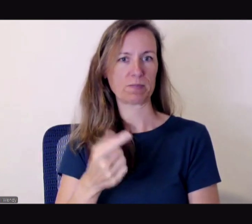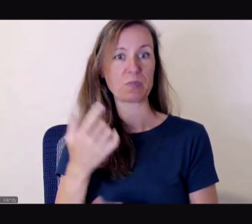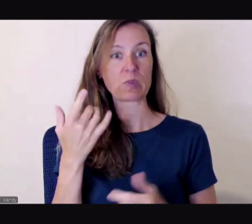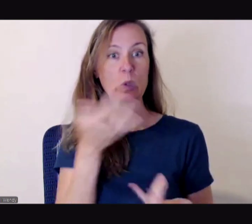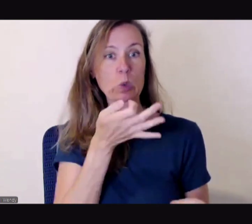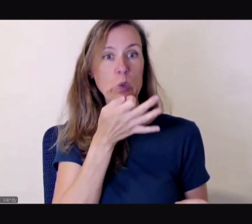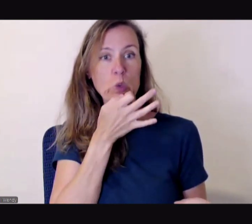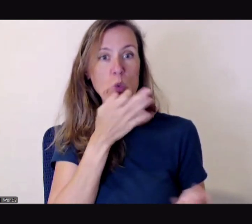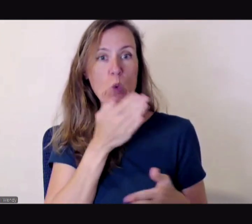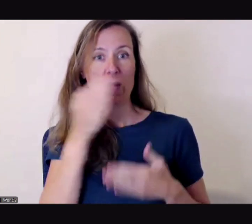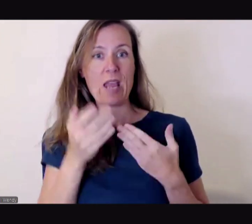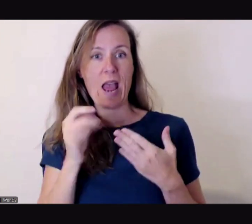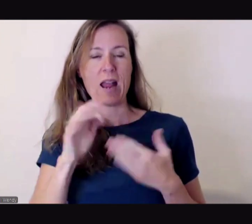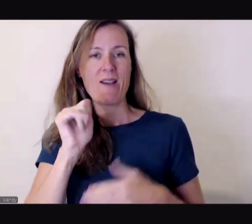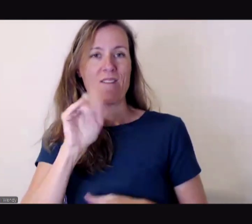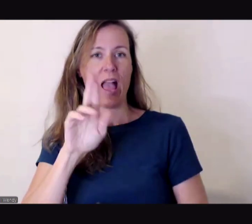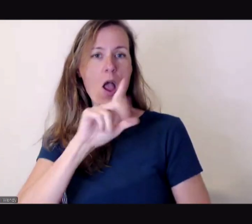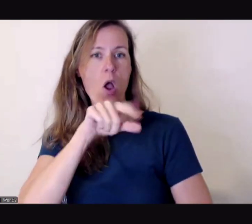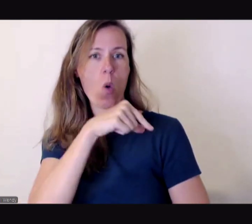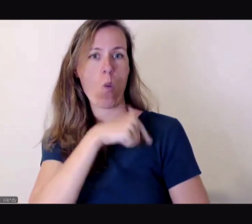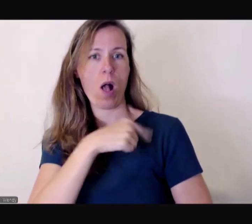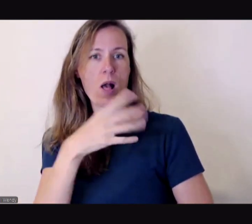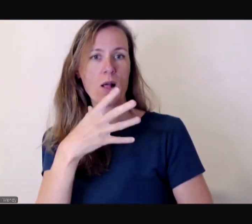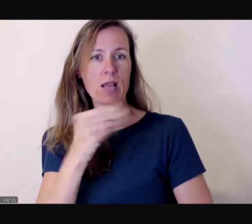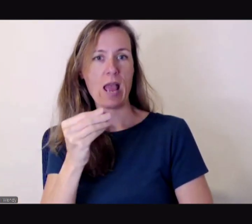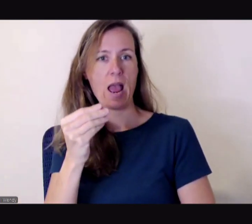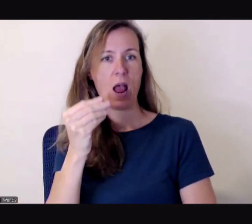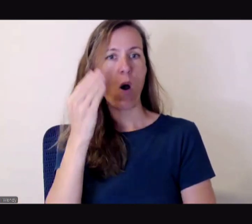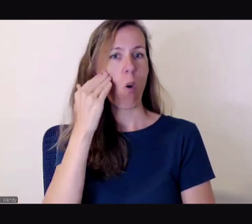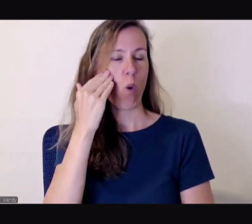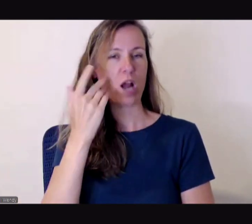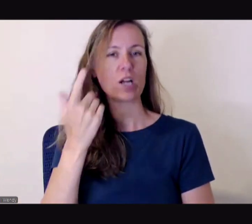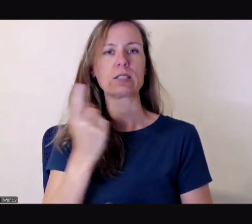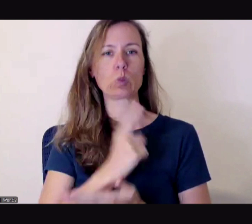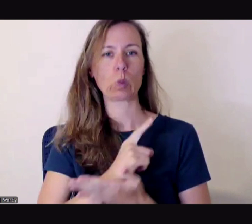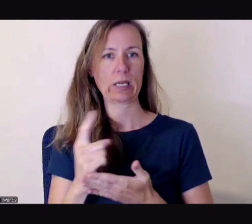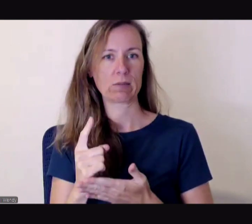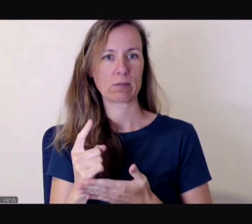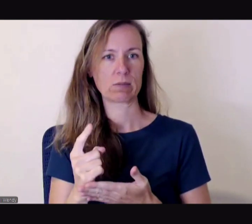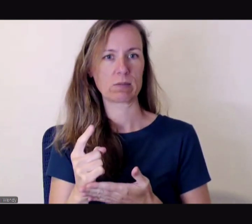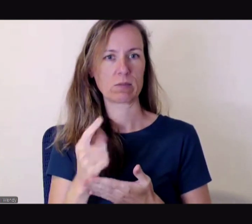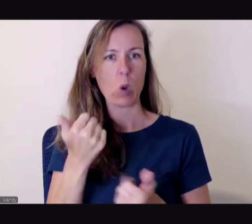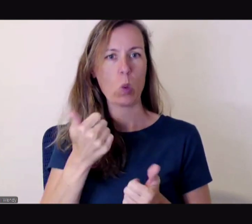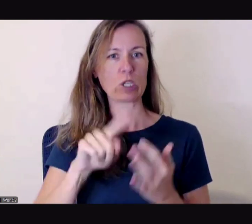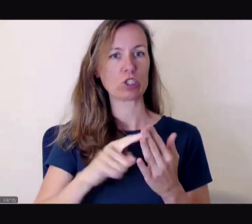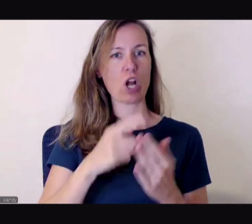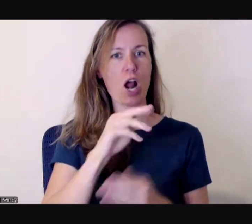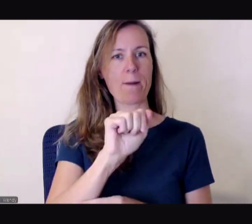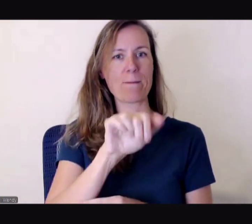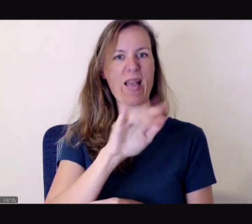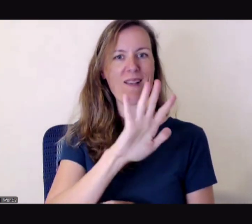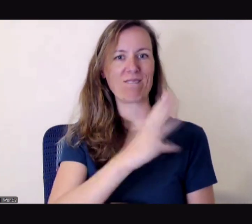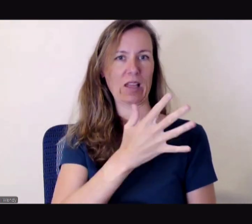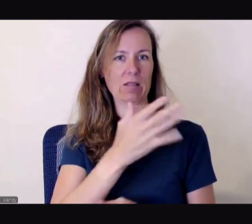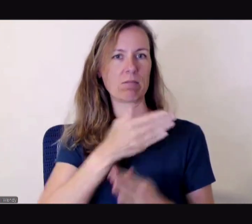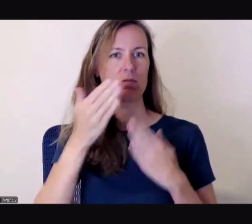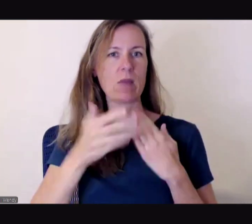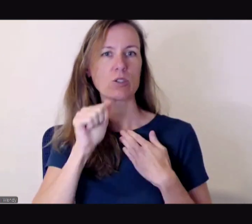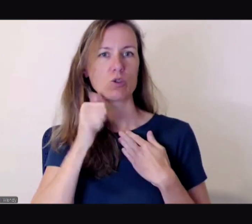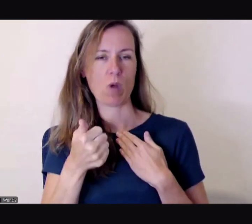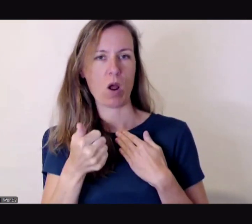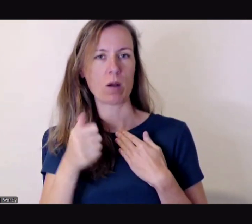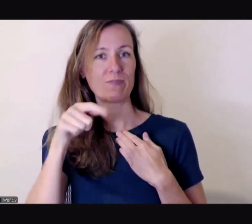tomorrow. According to the EPA, Air Quality Awareness Week encourages people to stay aware of their air quality